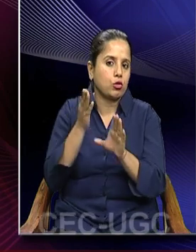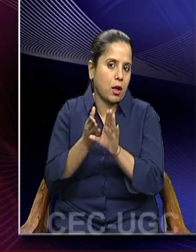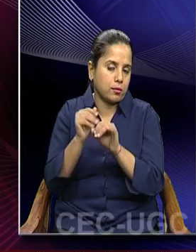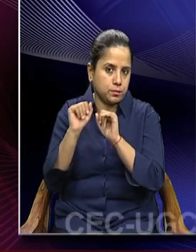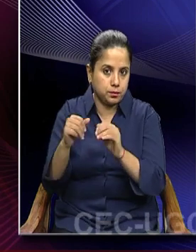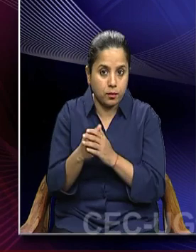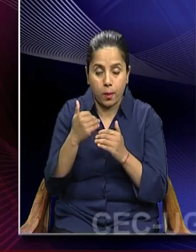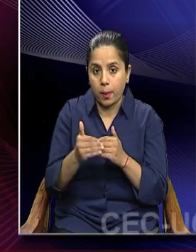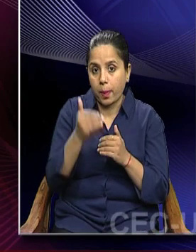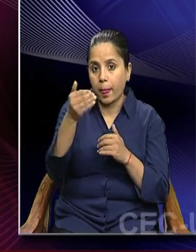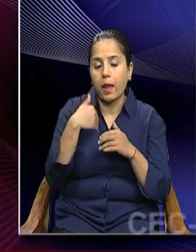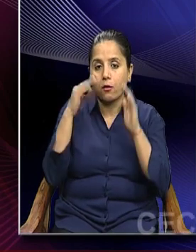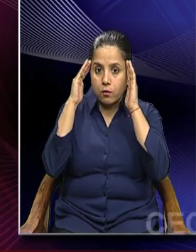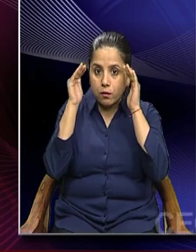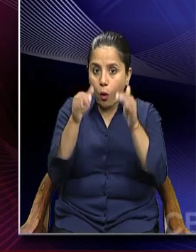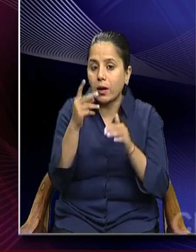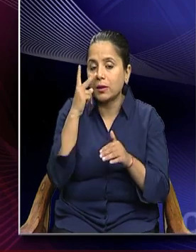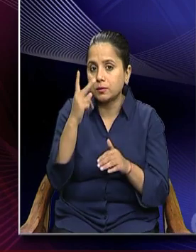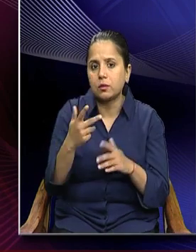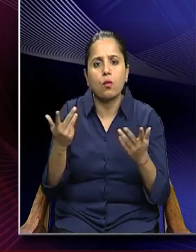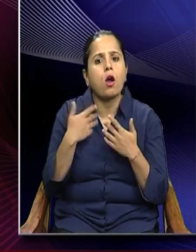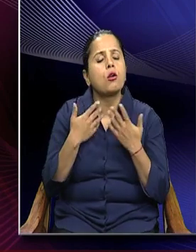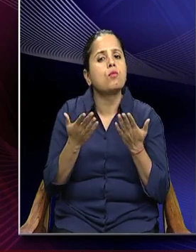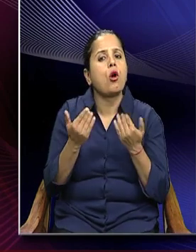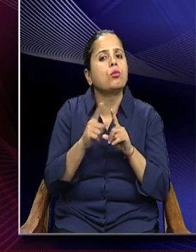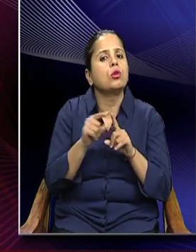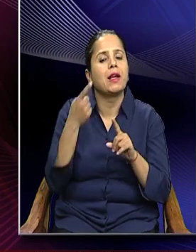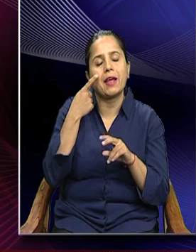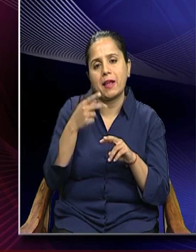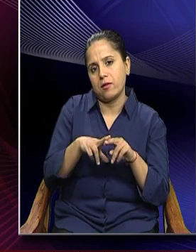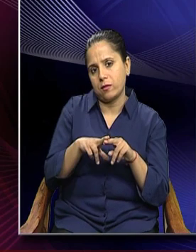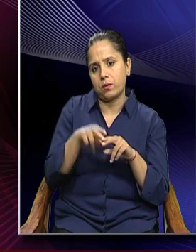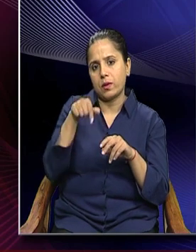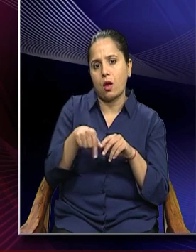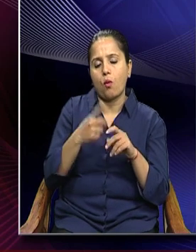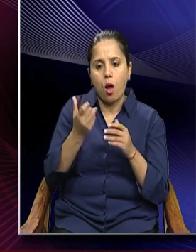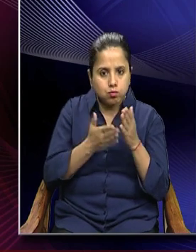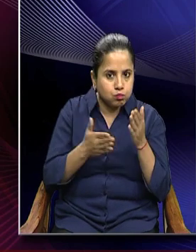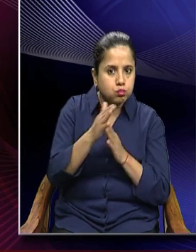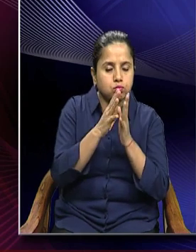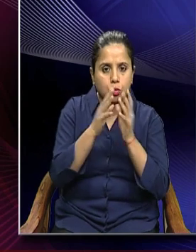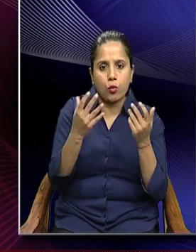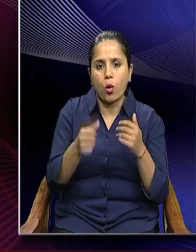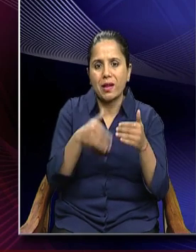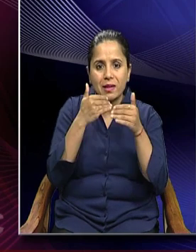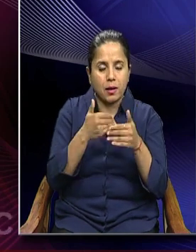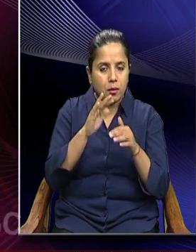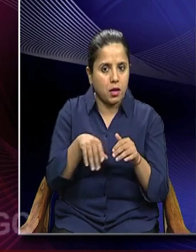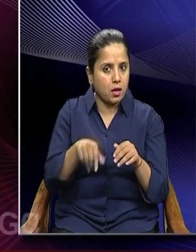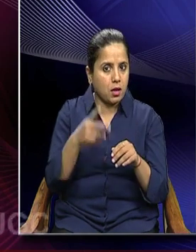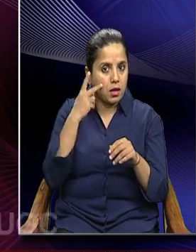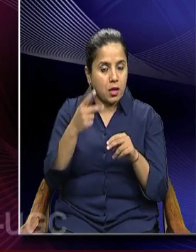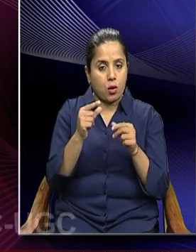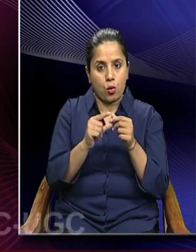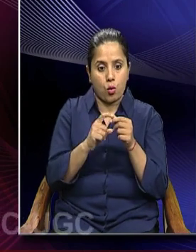Now, next we will focus on what can we do if to overcome the limitation of quantitative